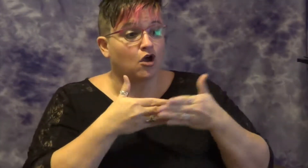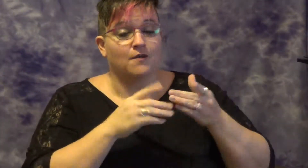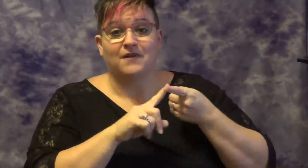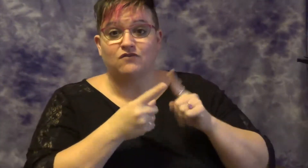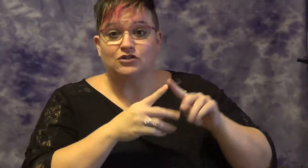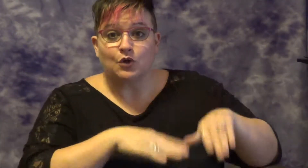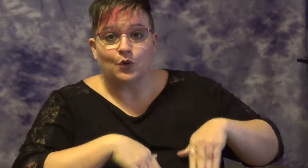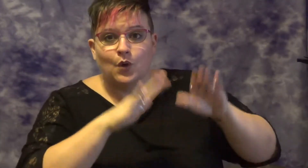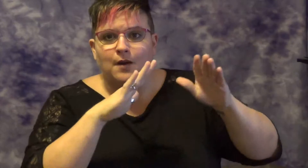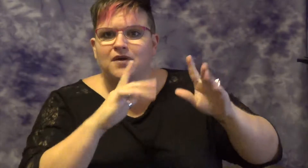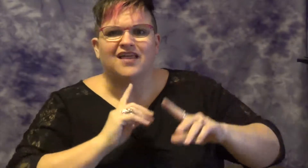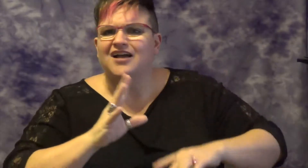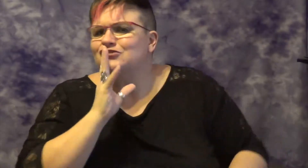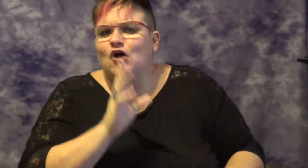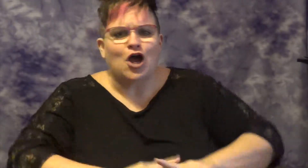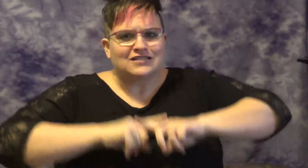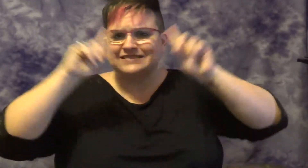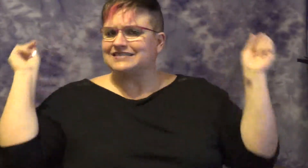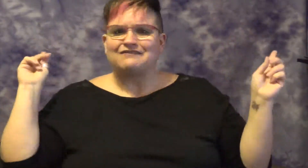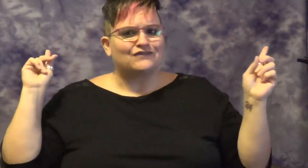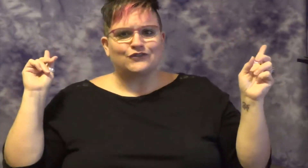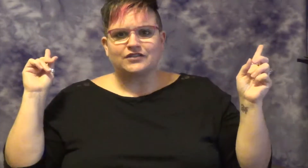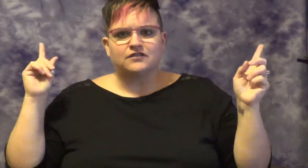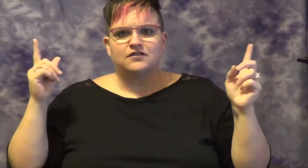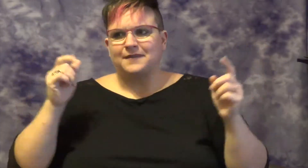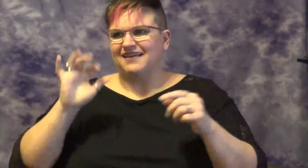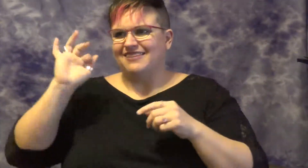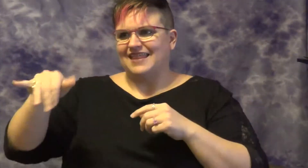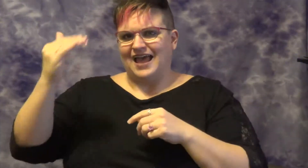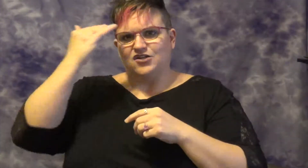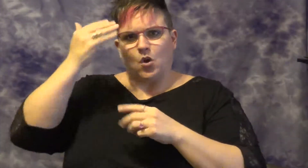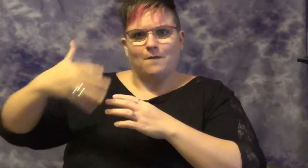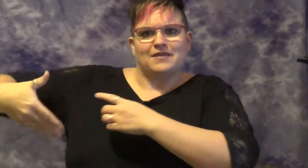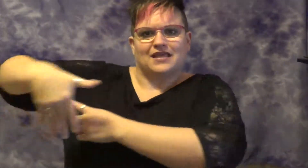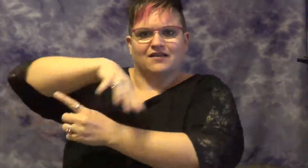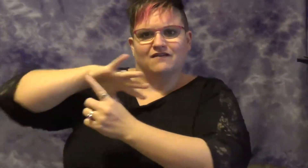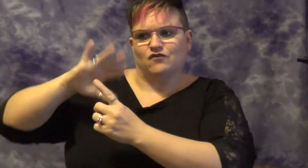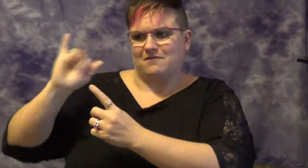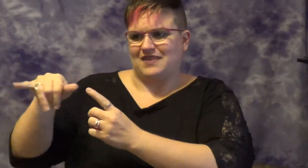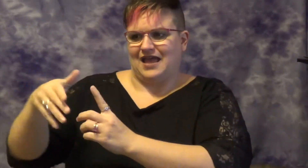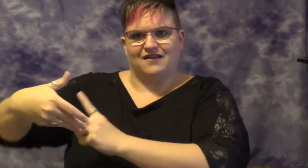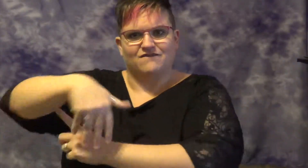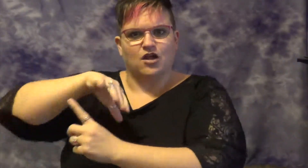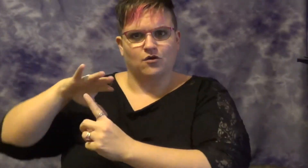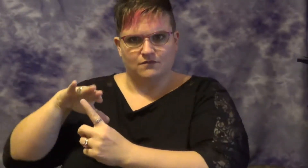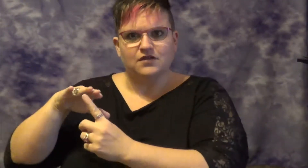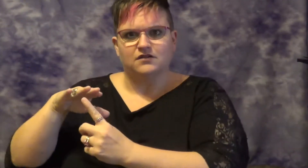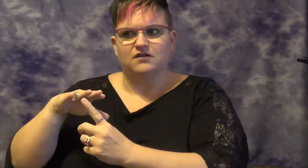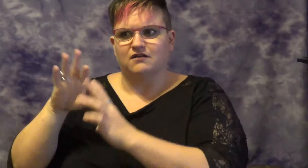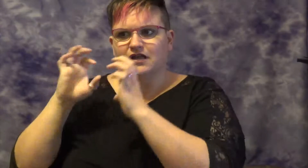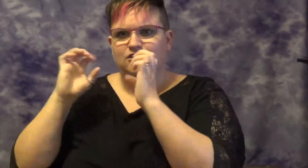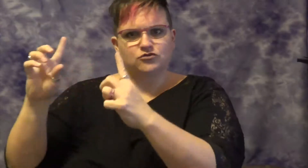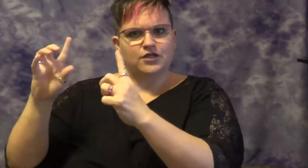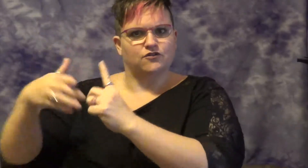I hang out with my friends that I grew up with, my speech will be totally different because in the educational